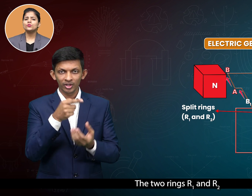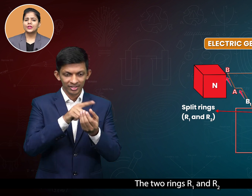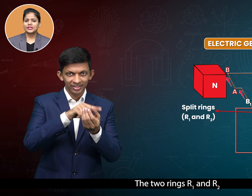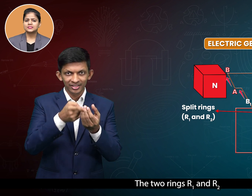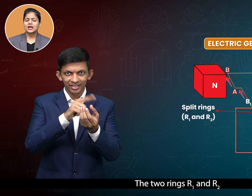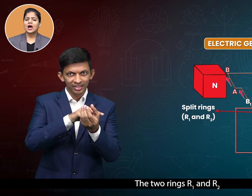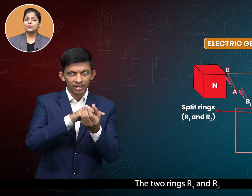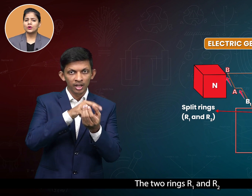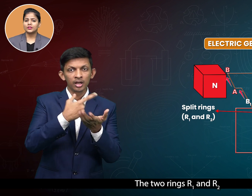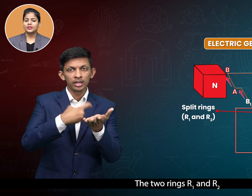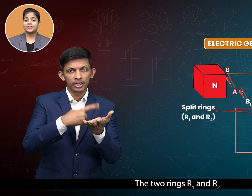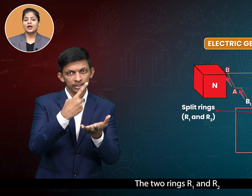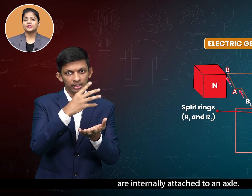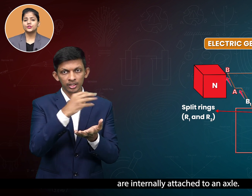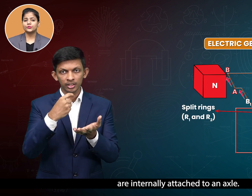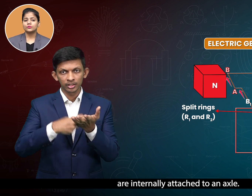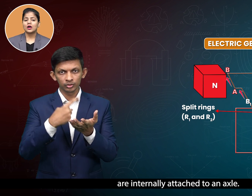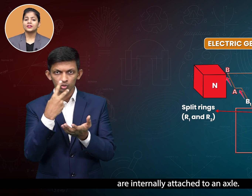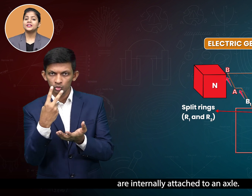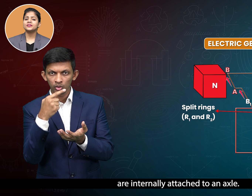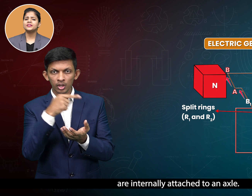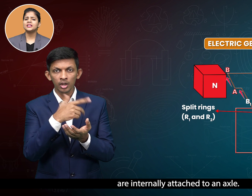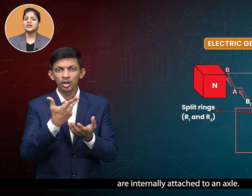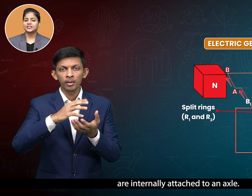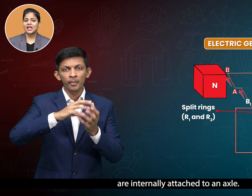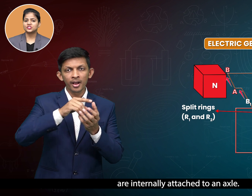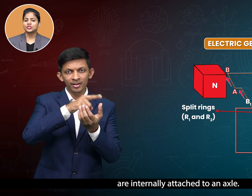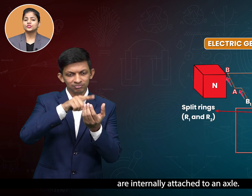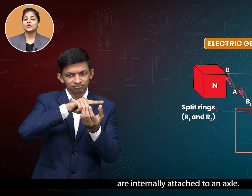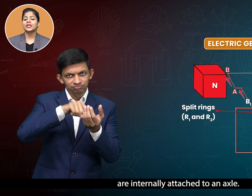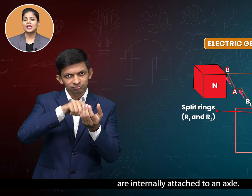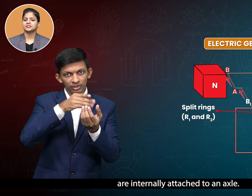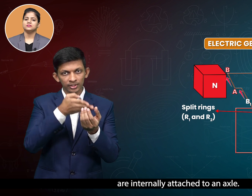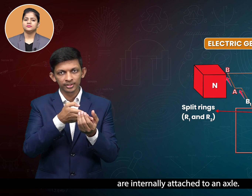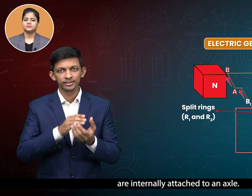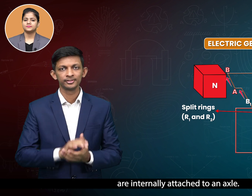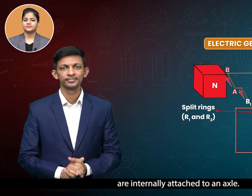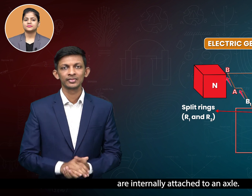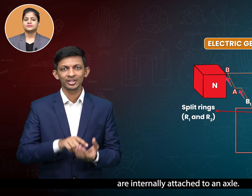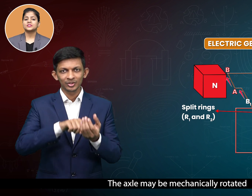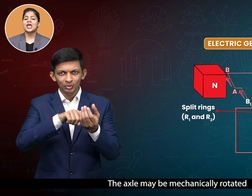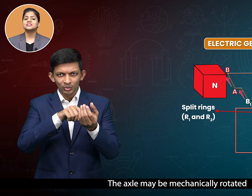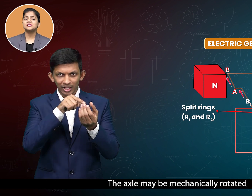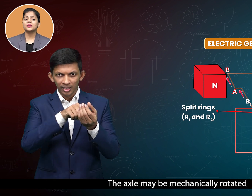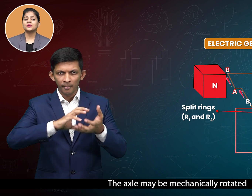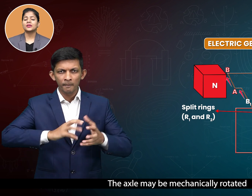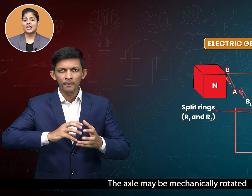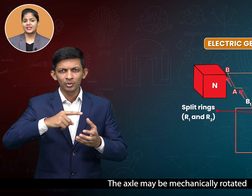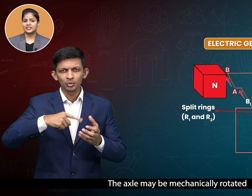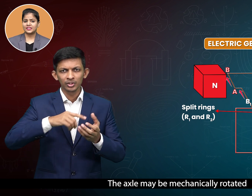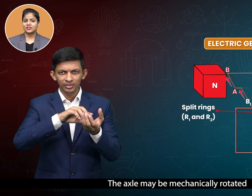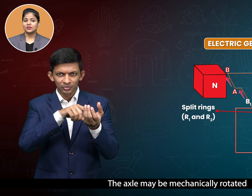The two rings R1 and R2 are internally attached to an axle. The axle may